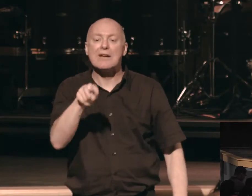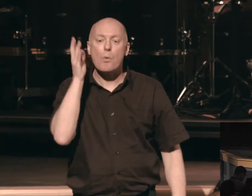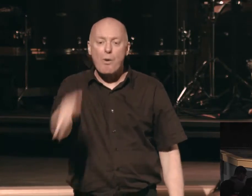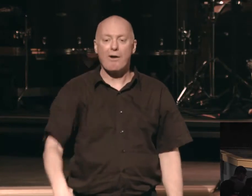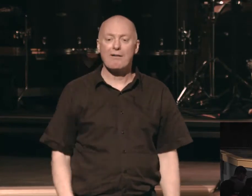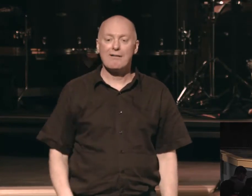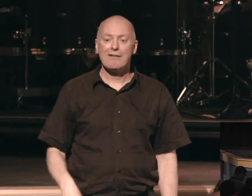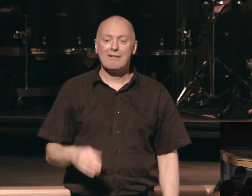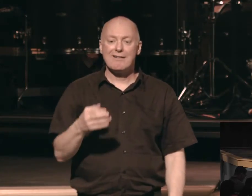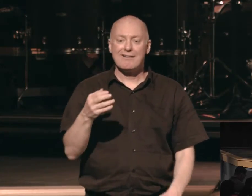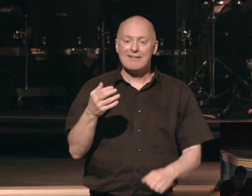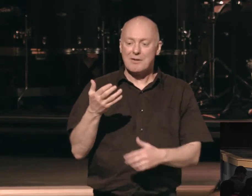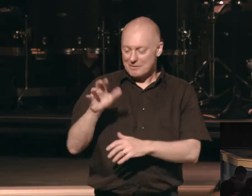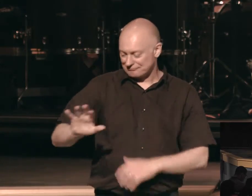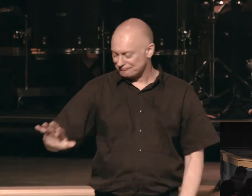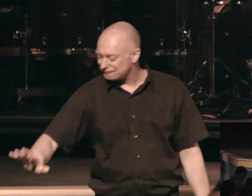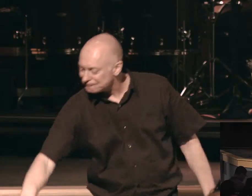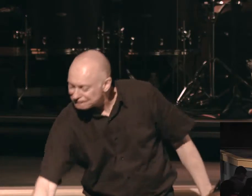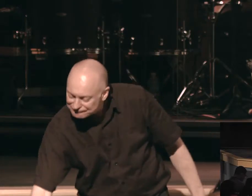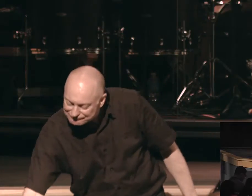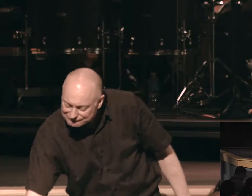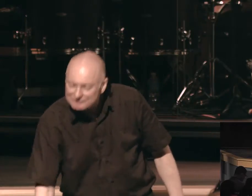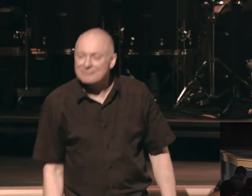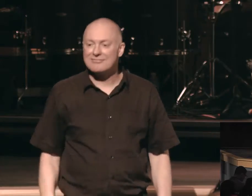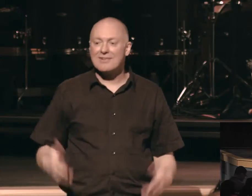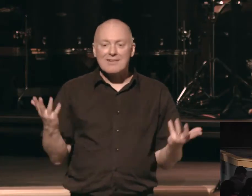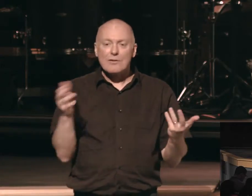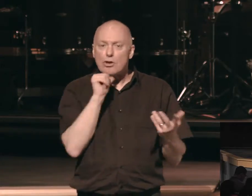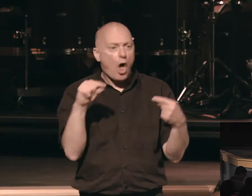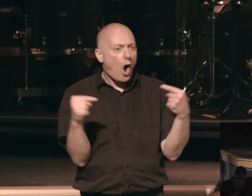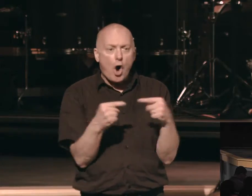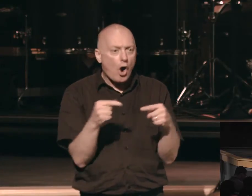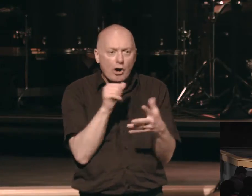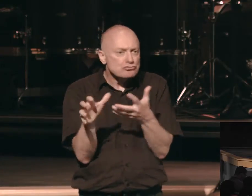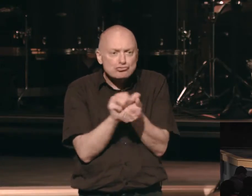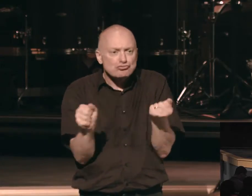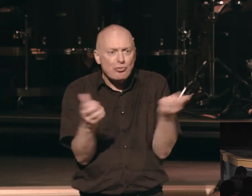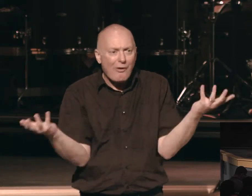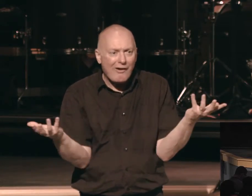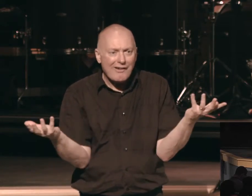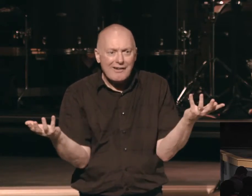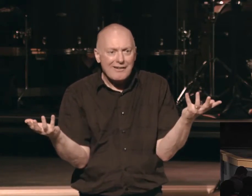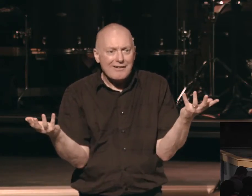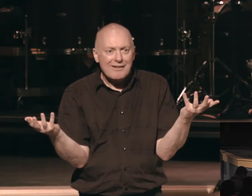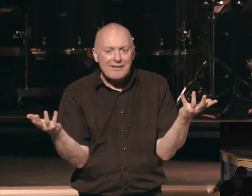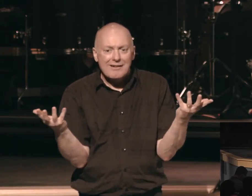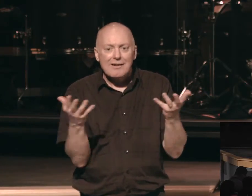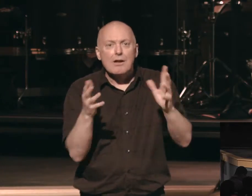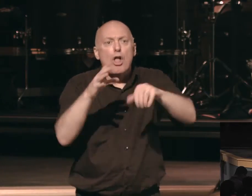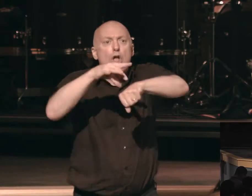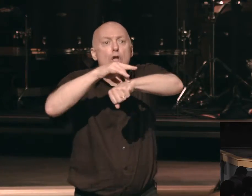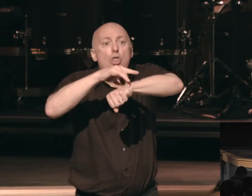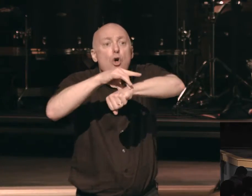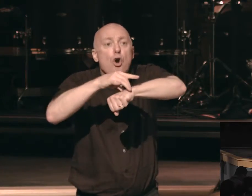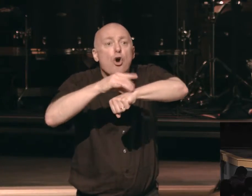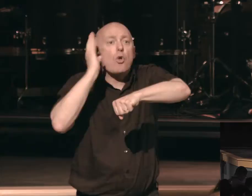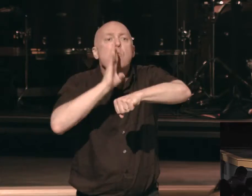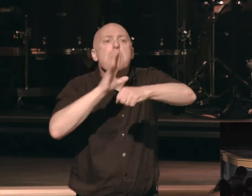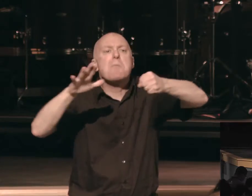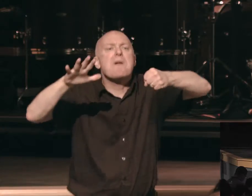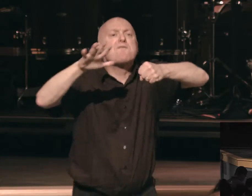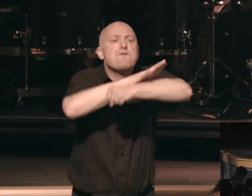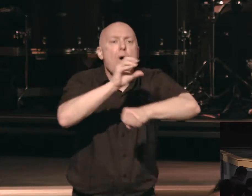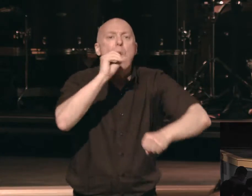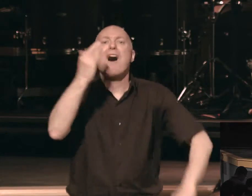child shall put his hand on the adder's den. They shall not hurt or destroy in all my holy mountain, for the